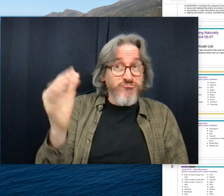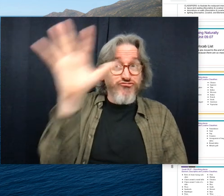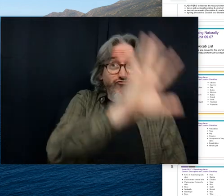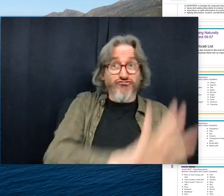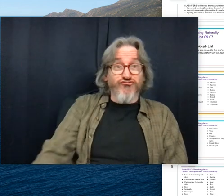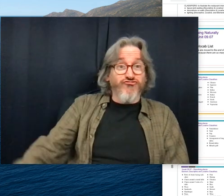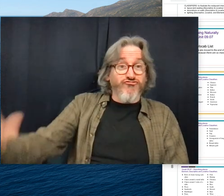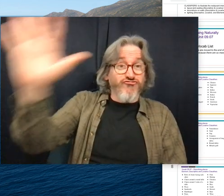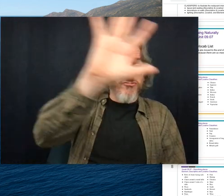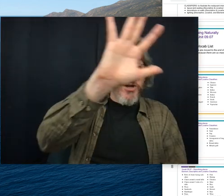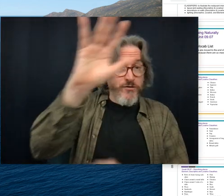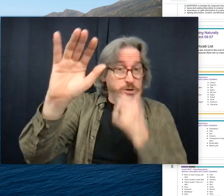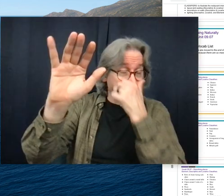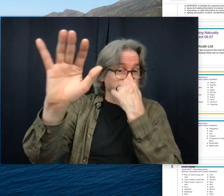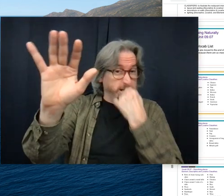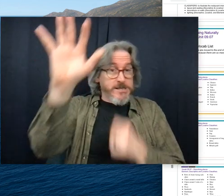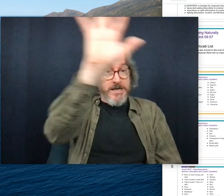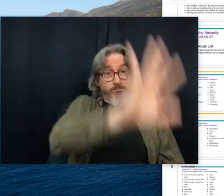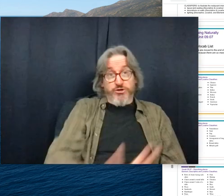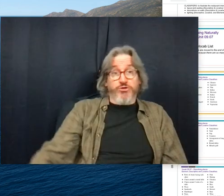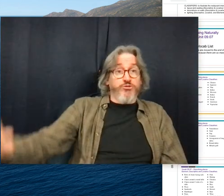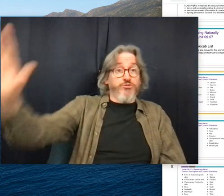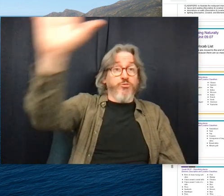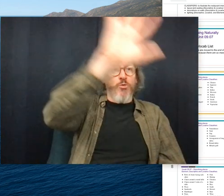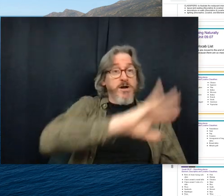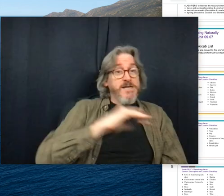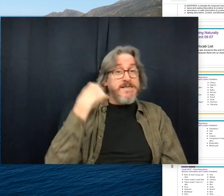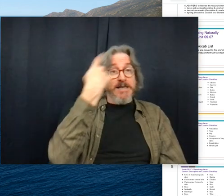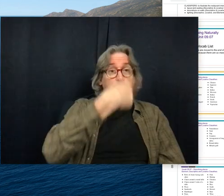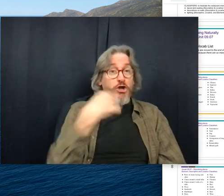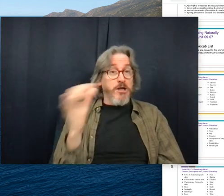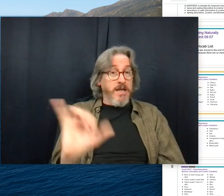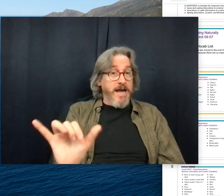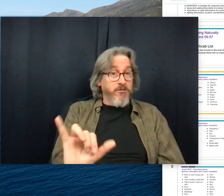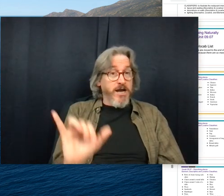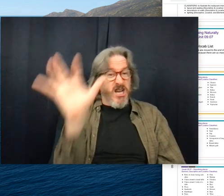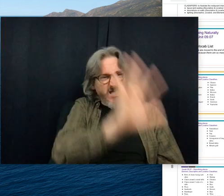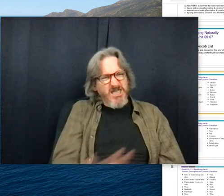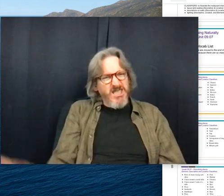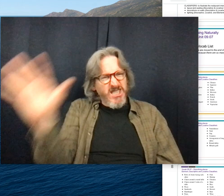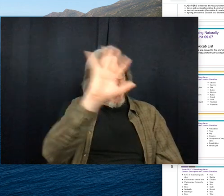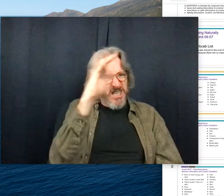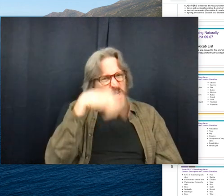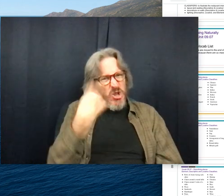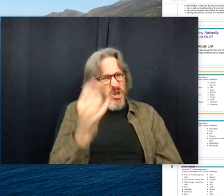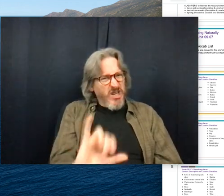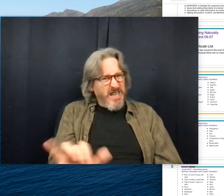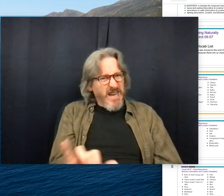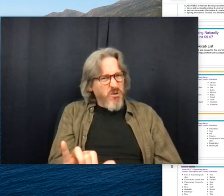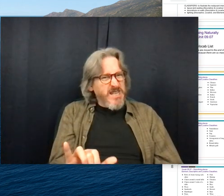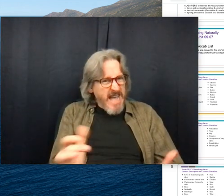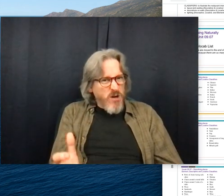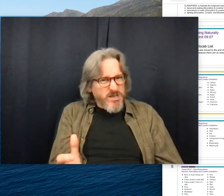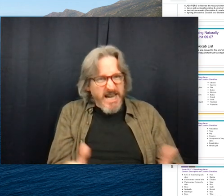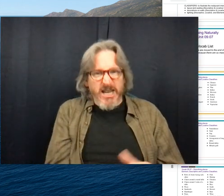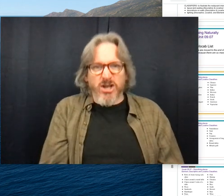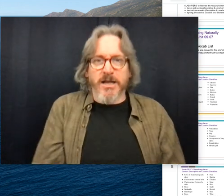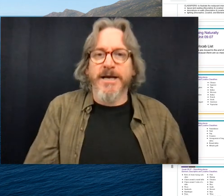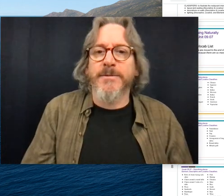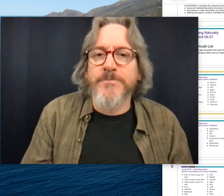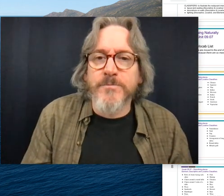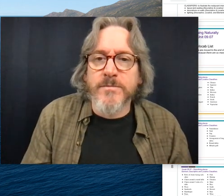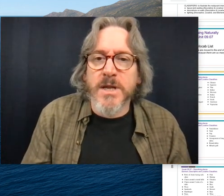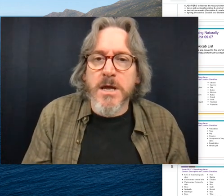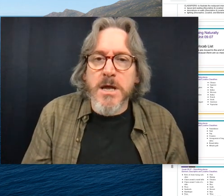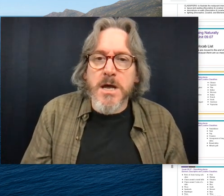Outside, if you just do this, like, what does it look like, right? Look like, what does the outside look